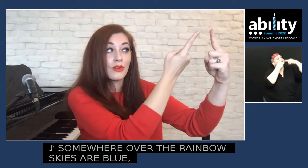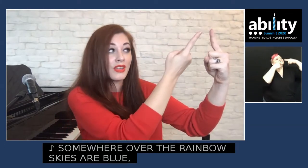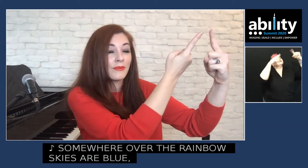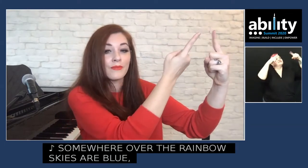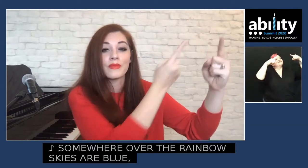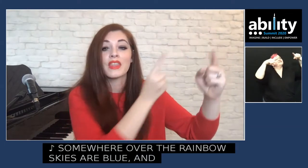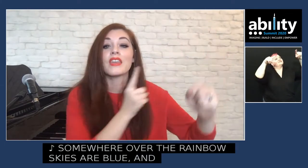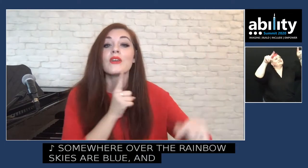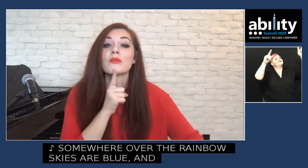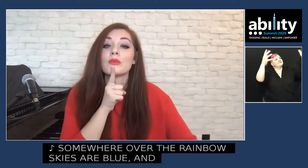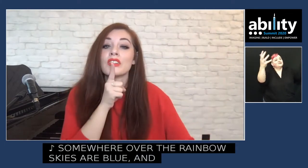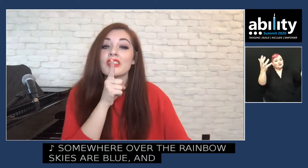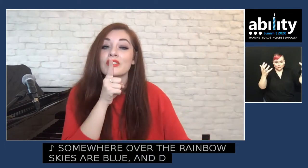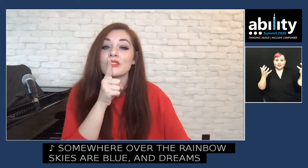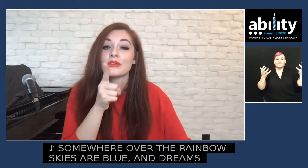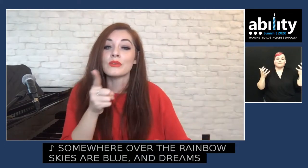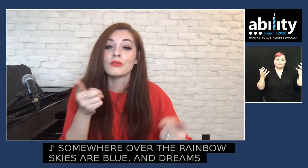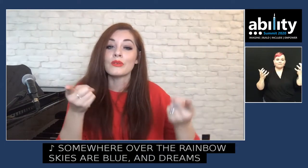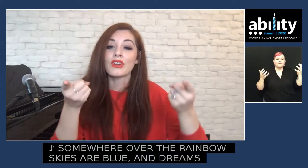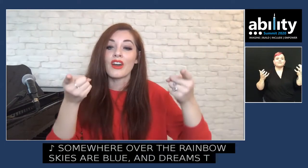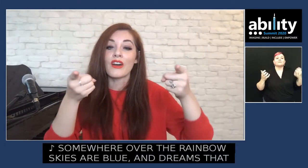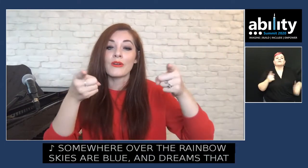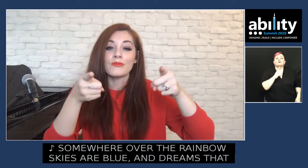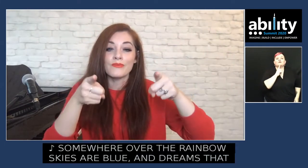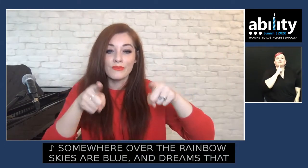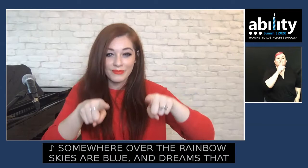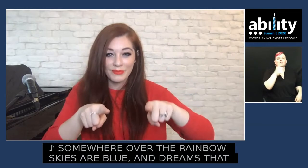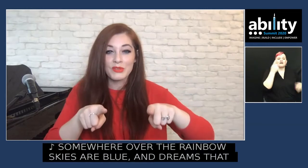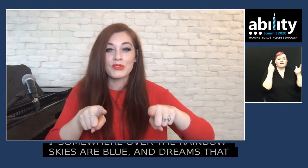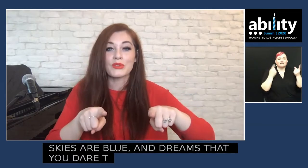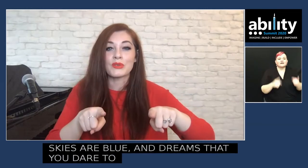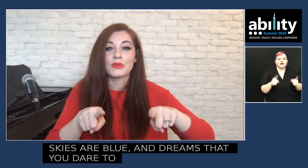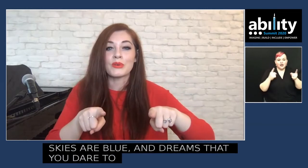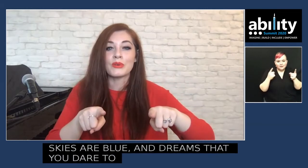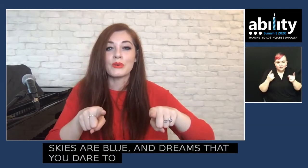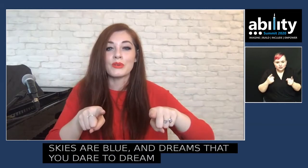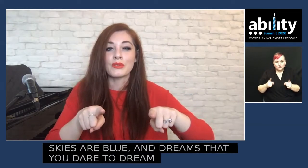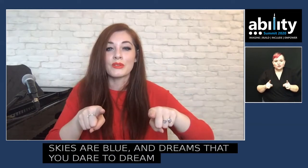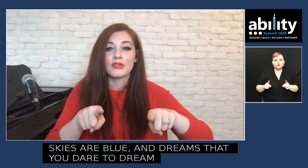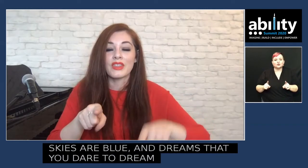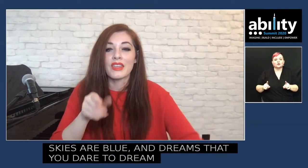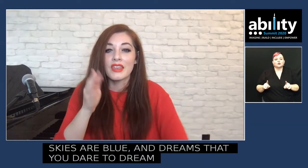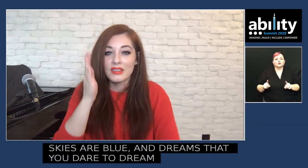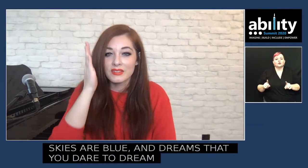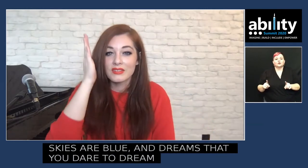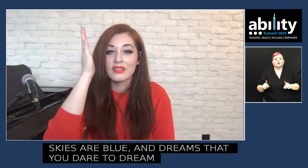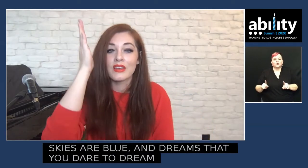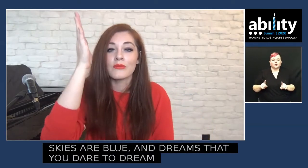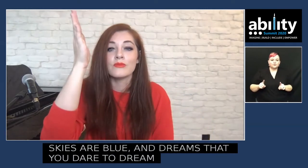to dream really do come true.